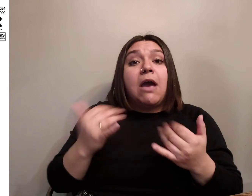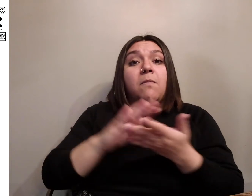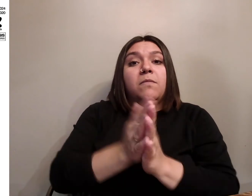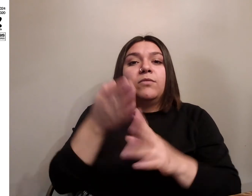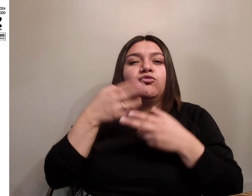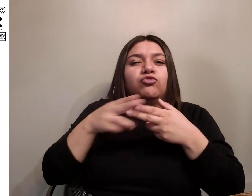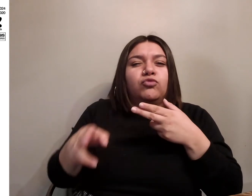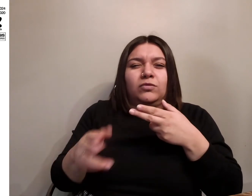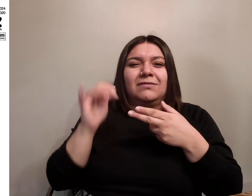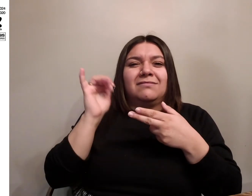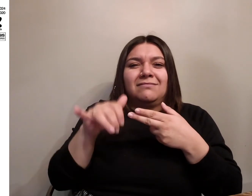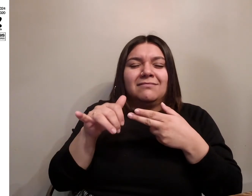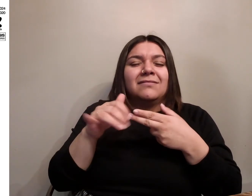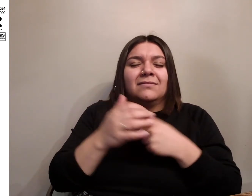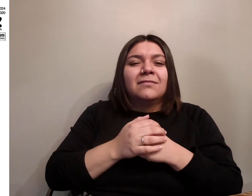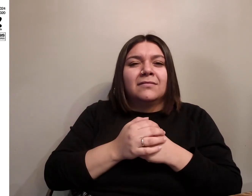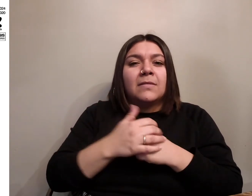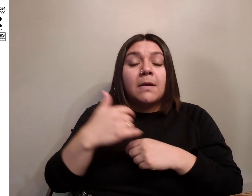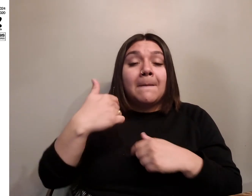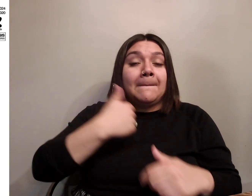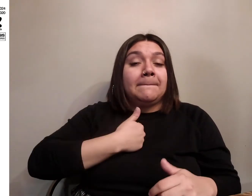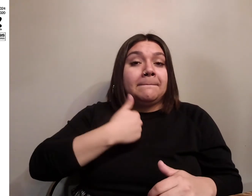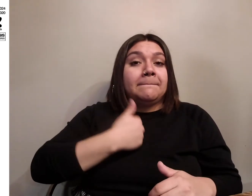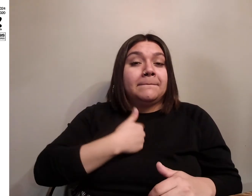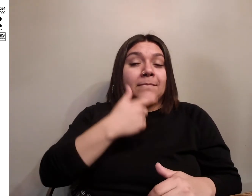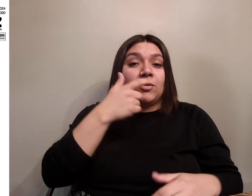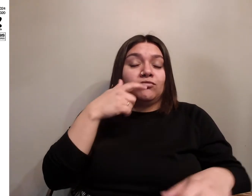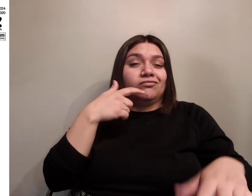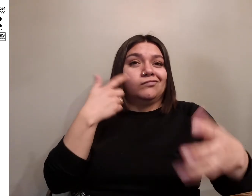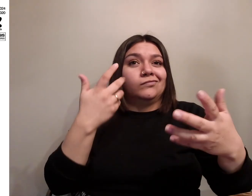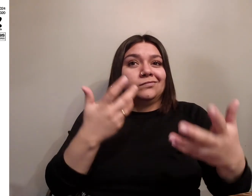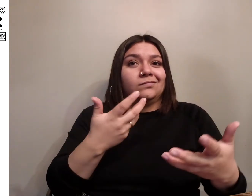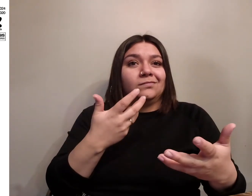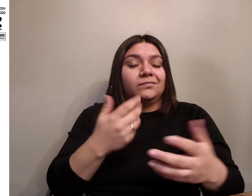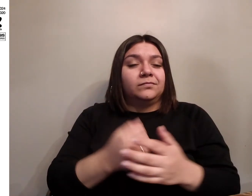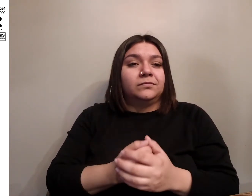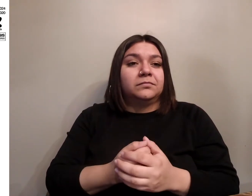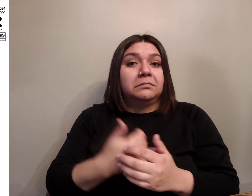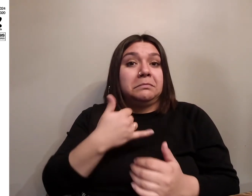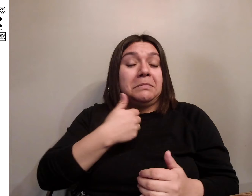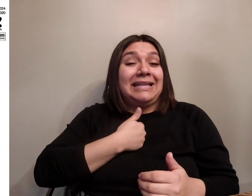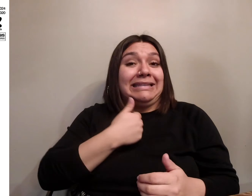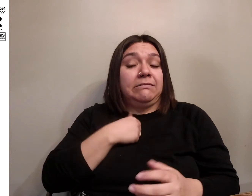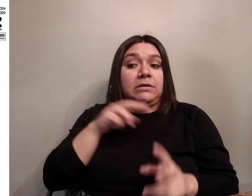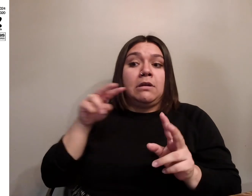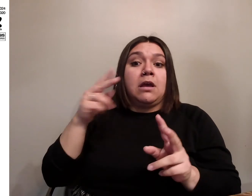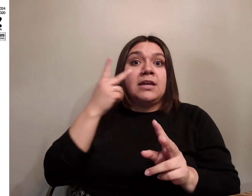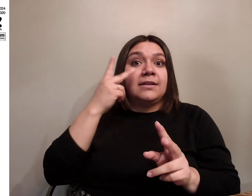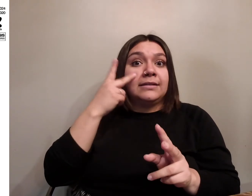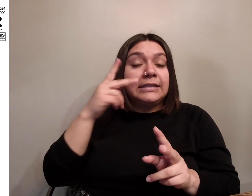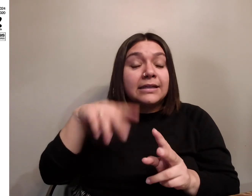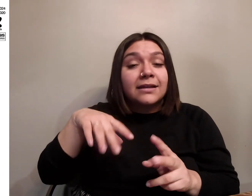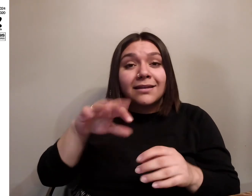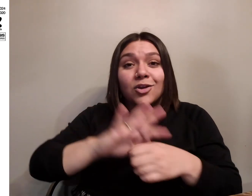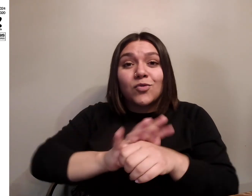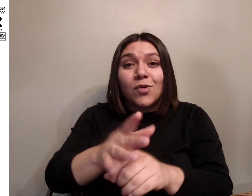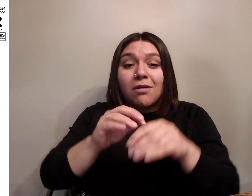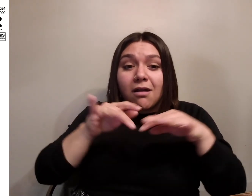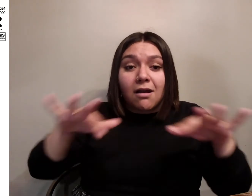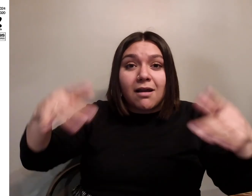was when the now shortened, because I had been watching